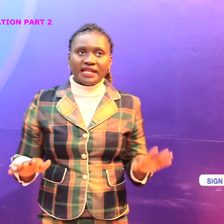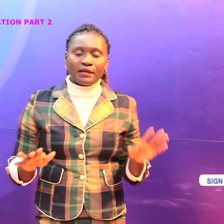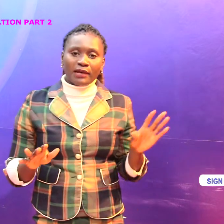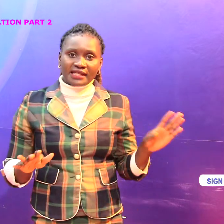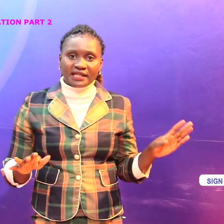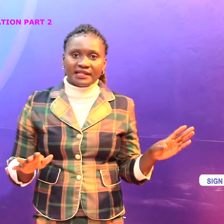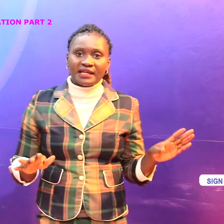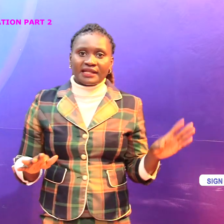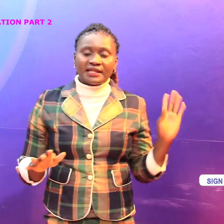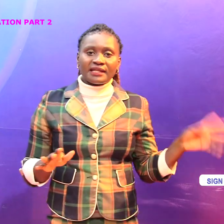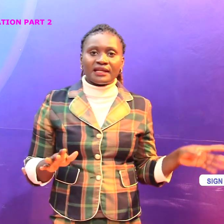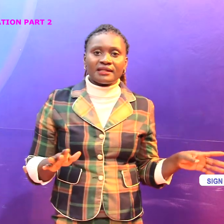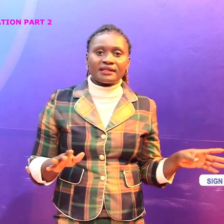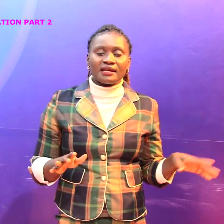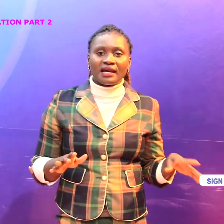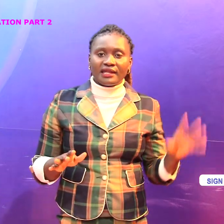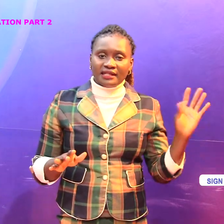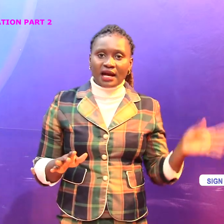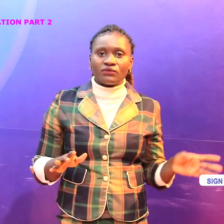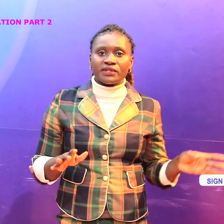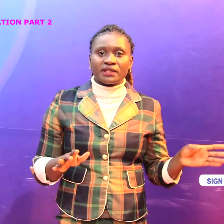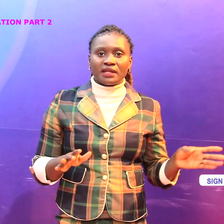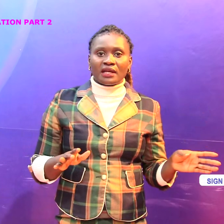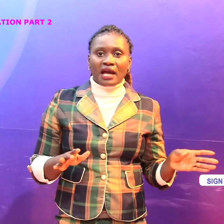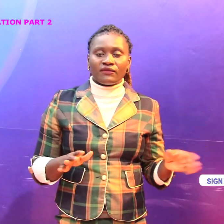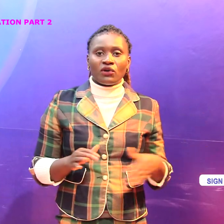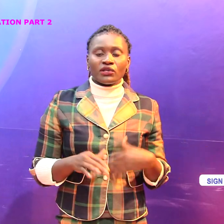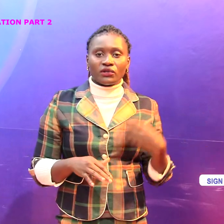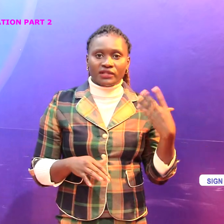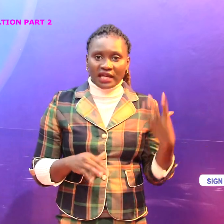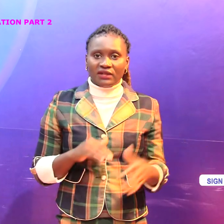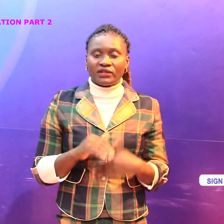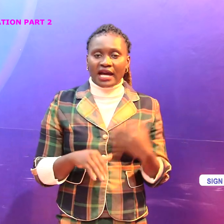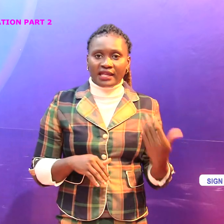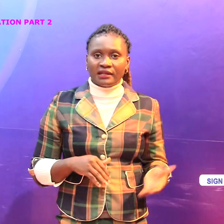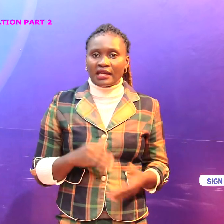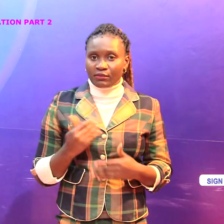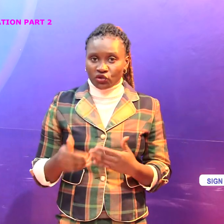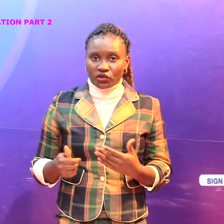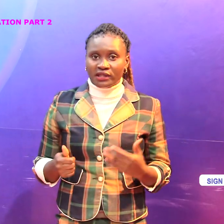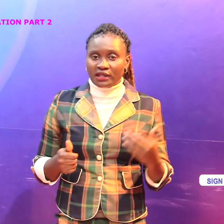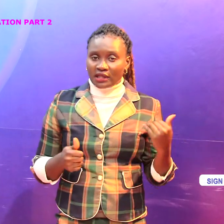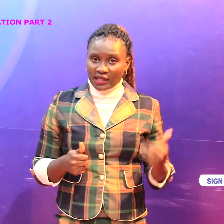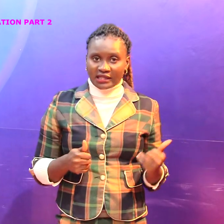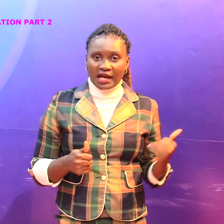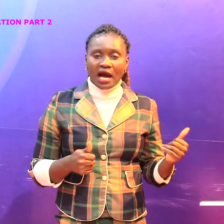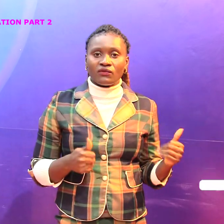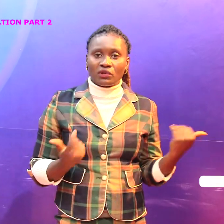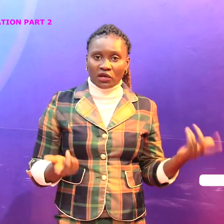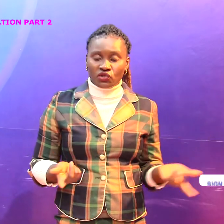the places, cities, and the towns. I've also signed on the episodes that I have on my YouTube